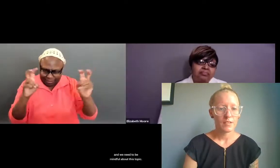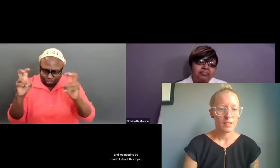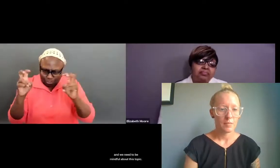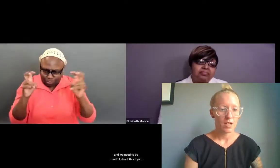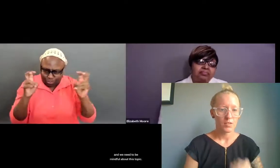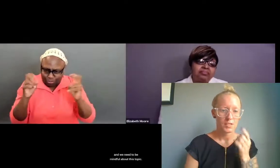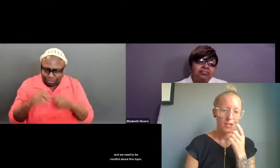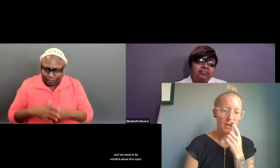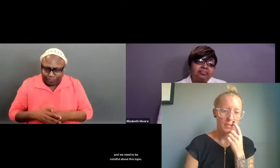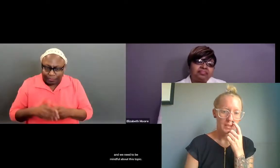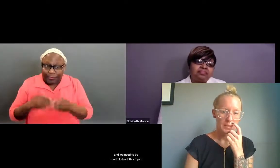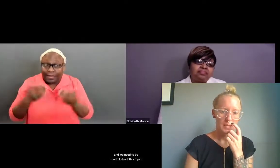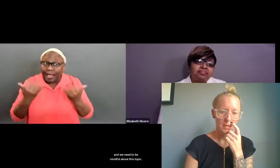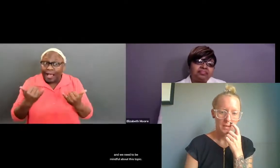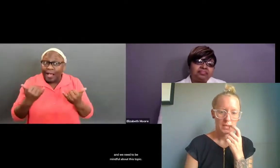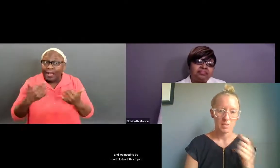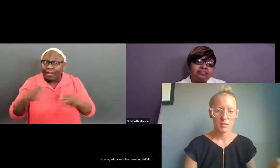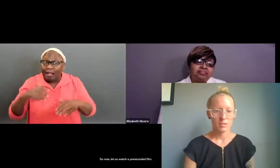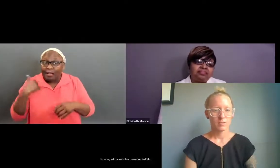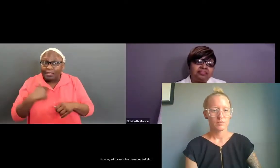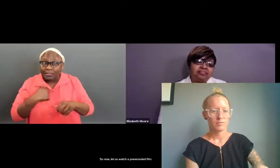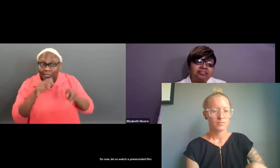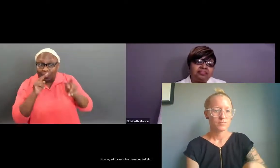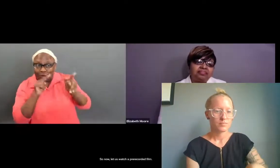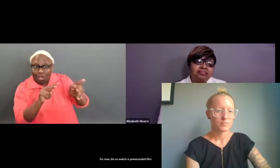We need to think about this topic.